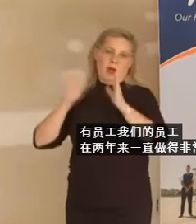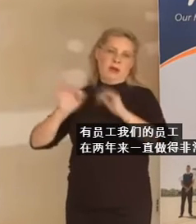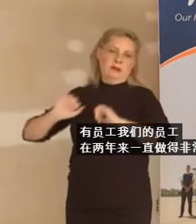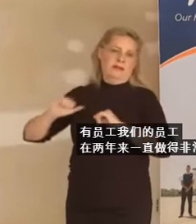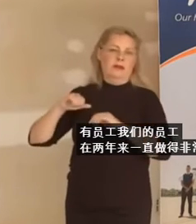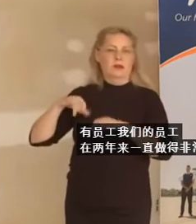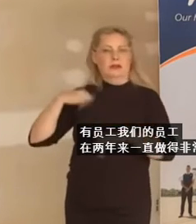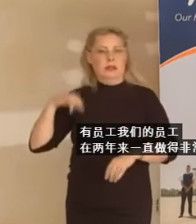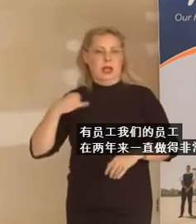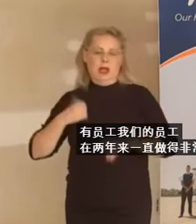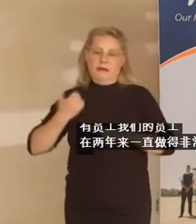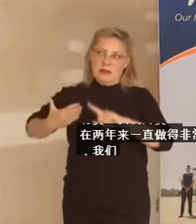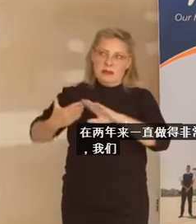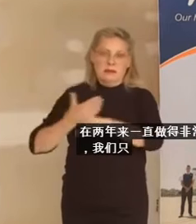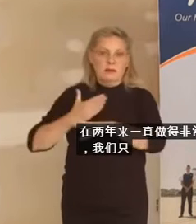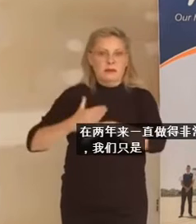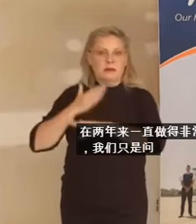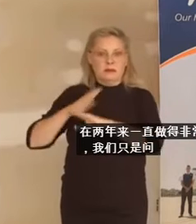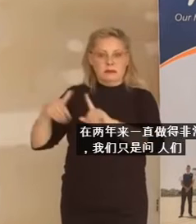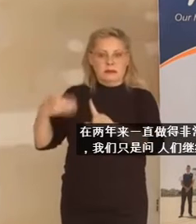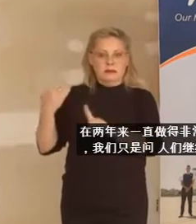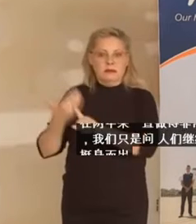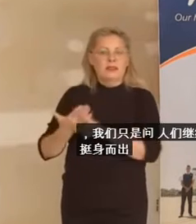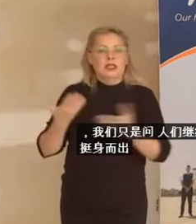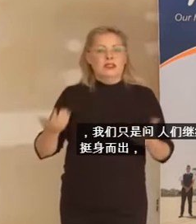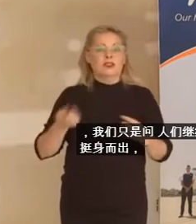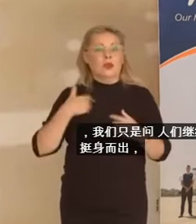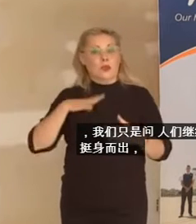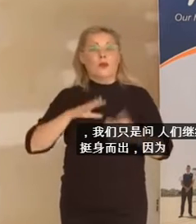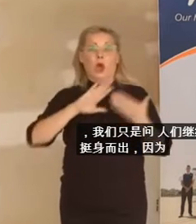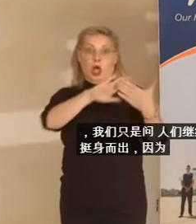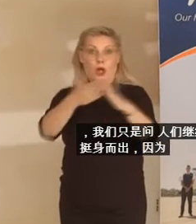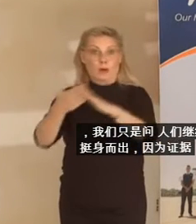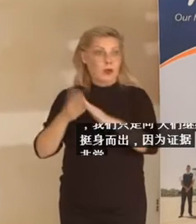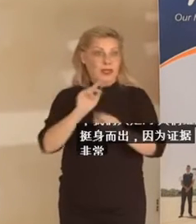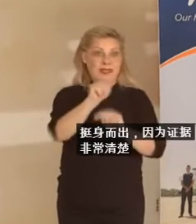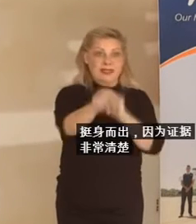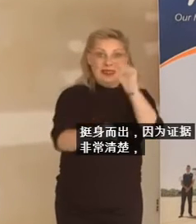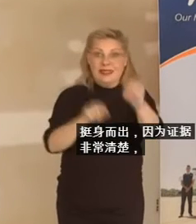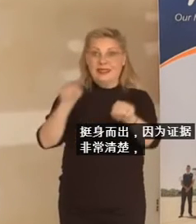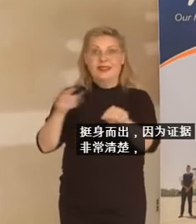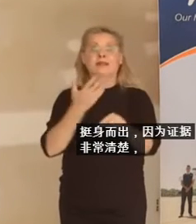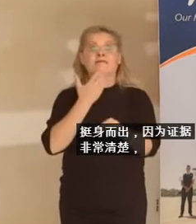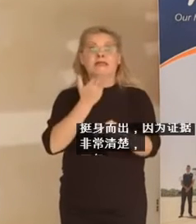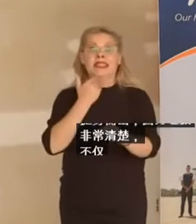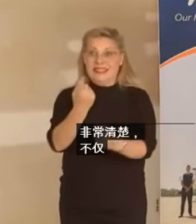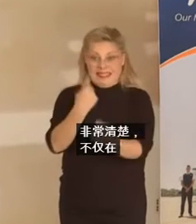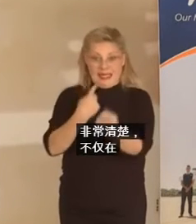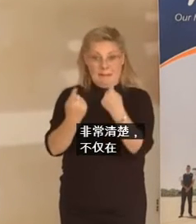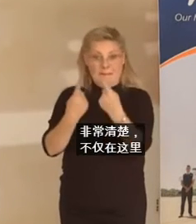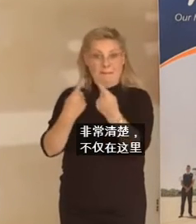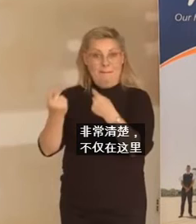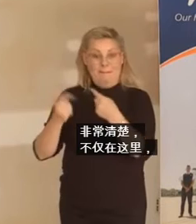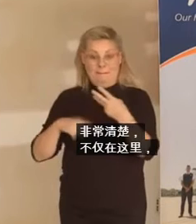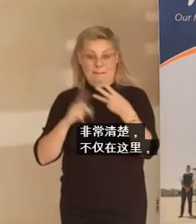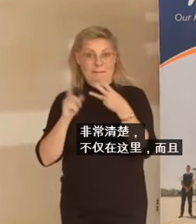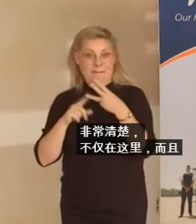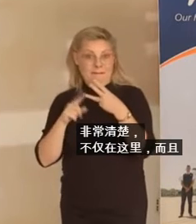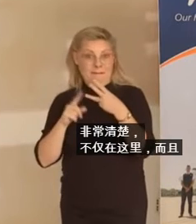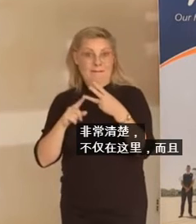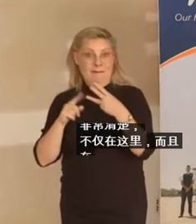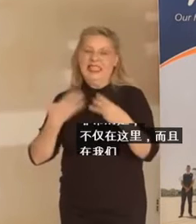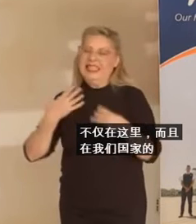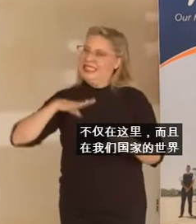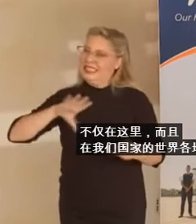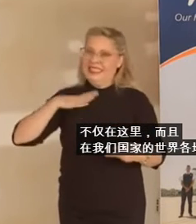over 2 years, and we just ask people to continue to come forward because the evidence is very clear, not just here but around the